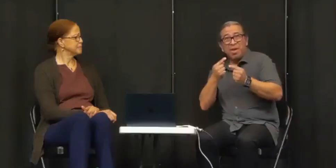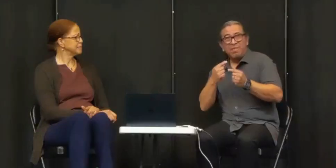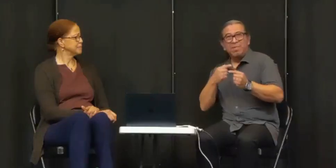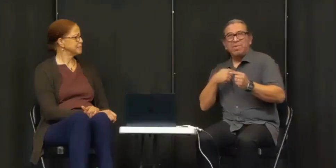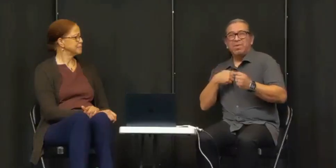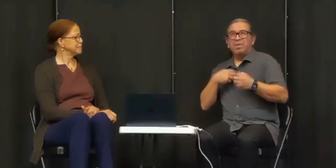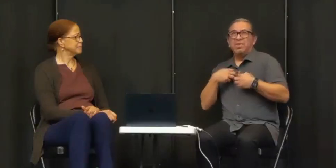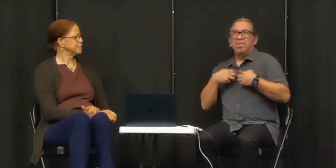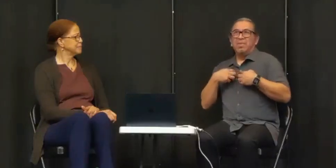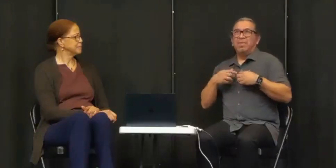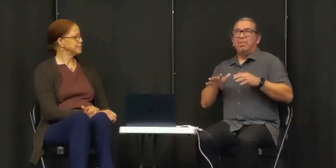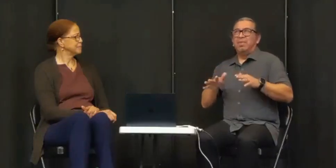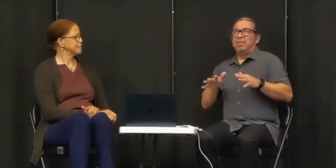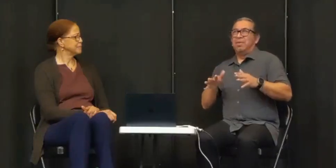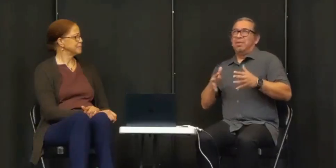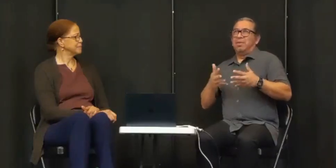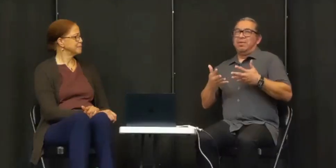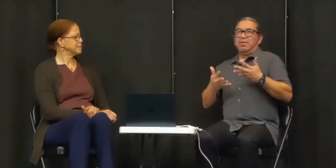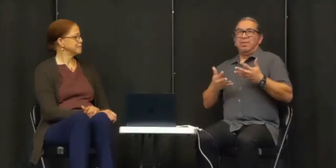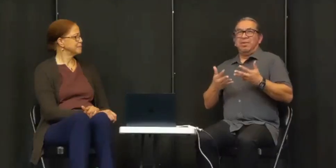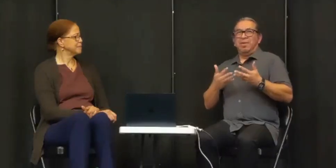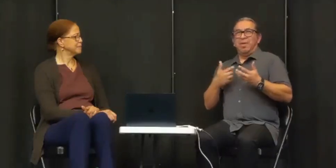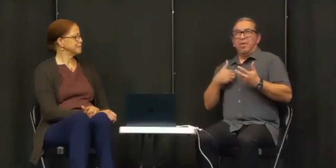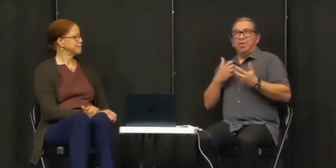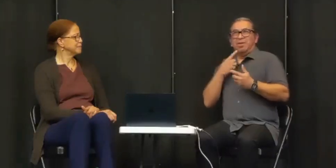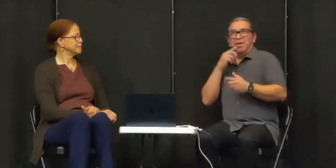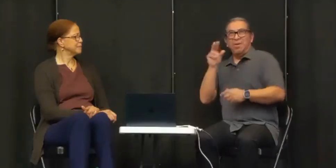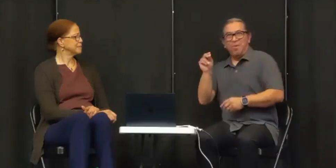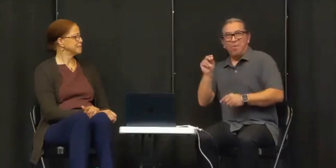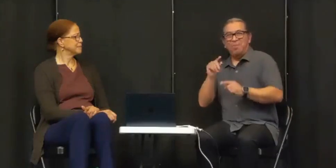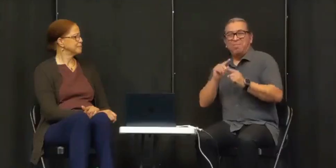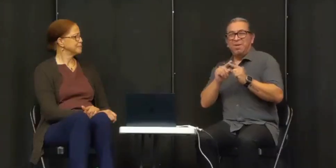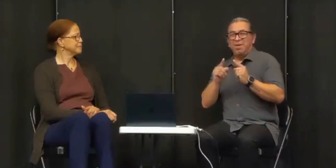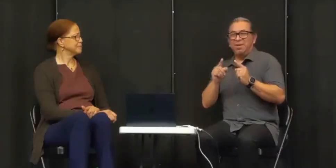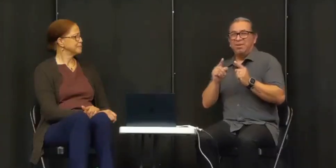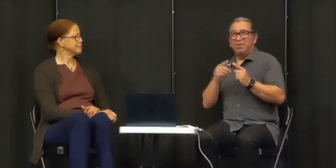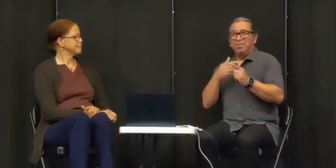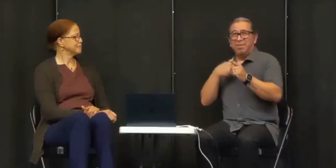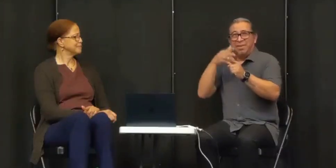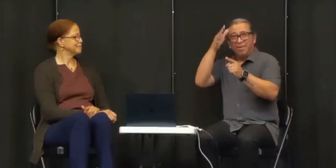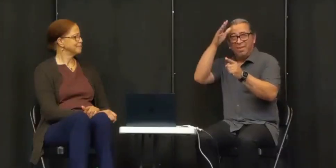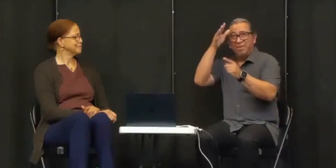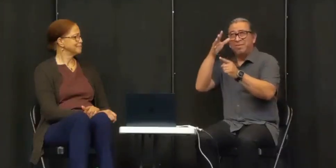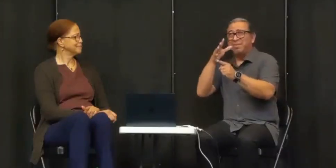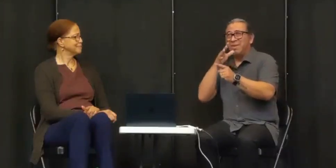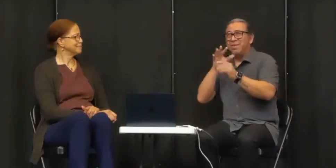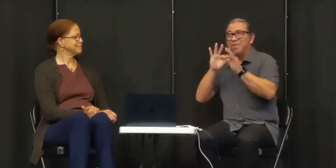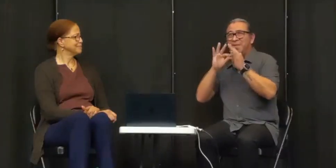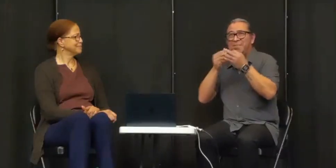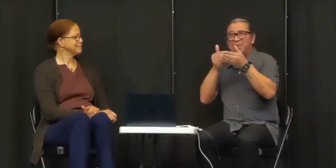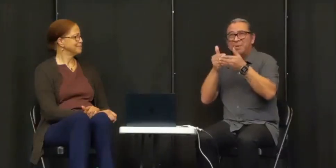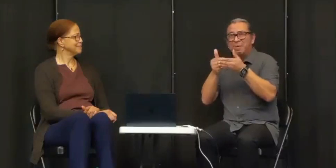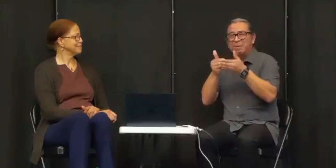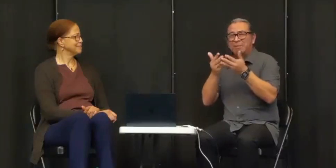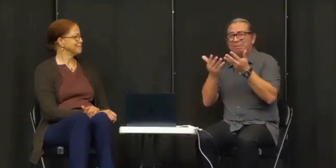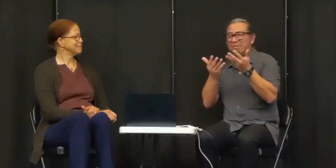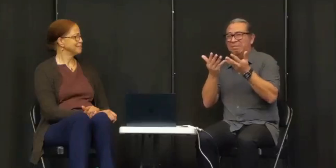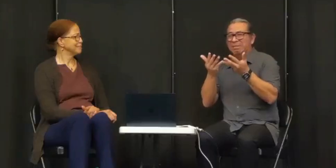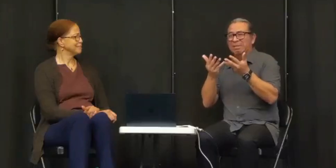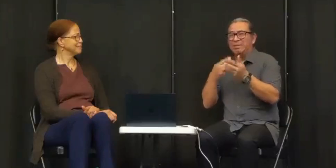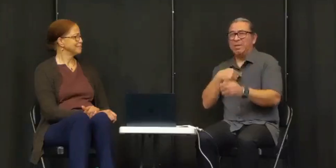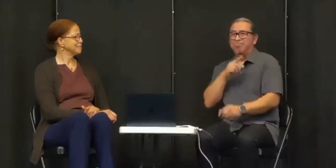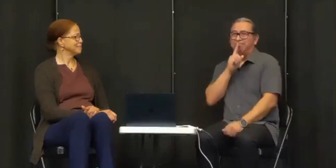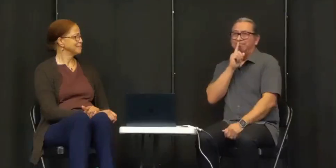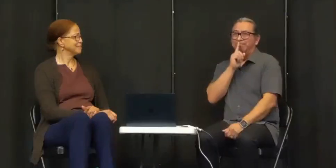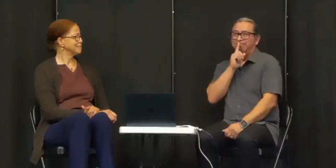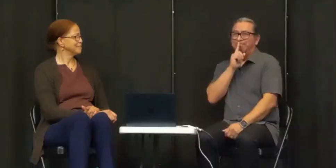coming to Thanksgiving? You want to come to Thanksgiving? I feel a little anxious answering that question. I want to say no, but at the same time, my father, my mother, and my